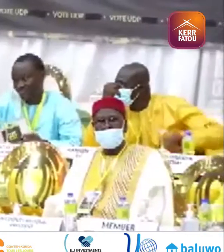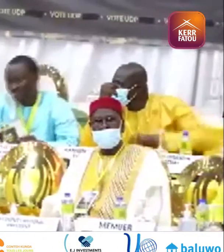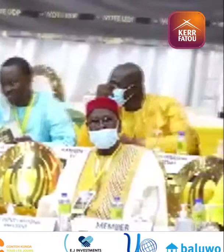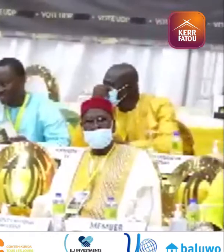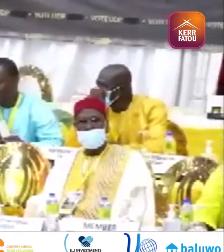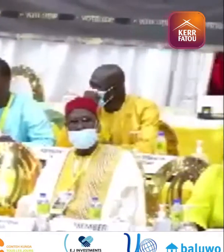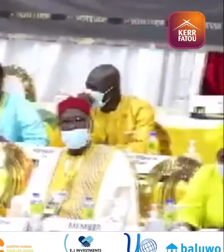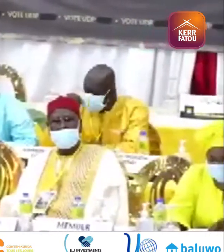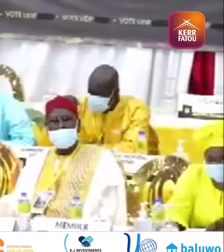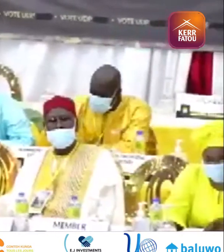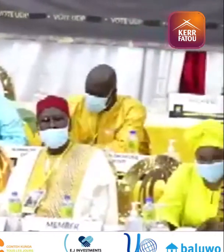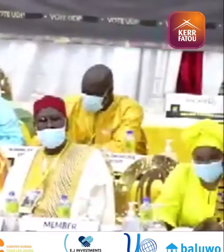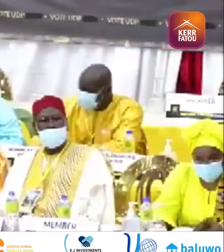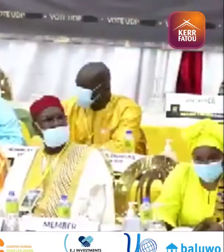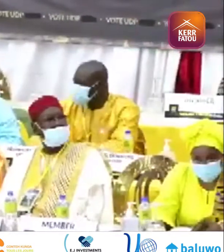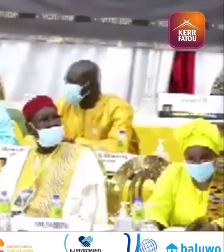party